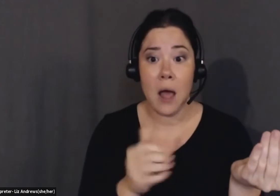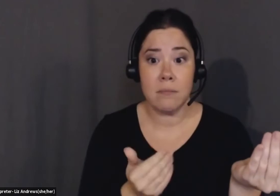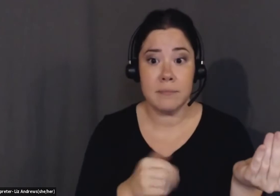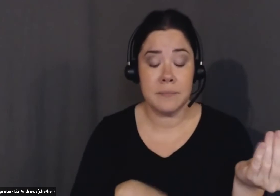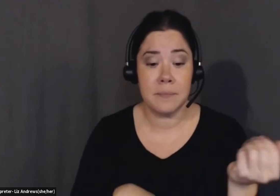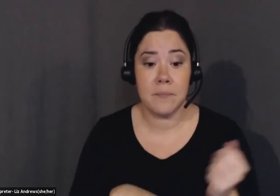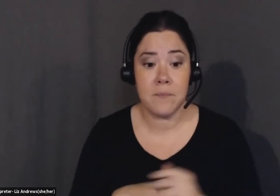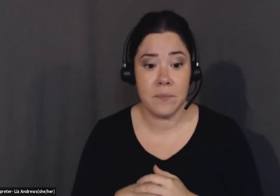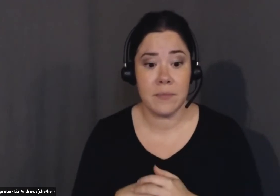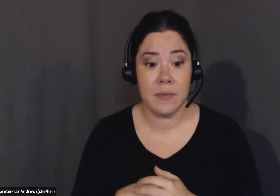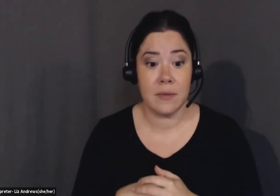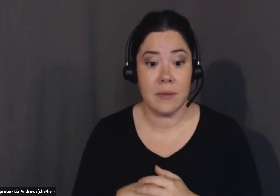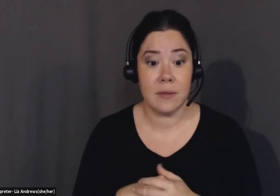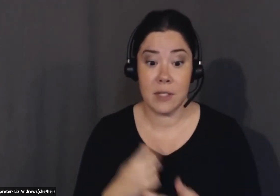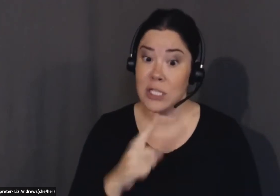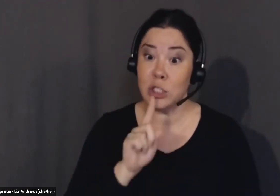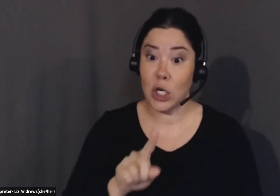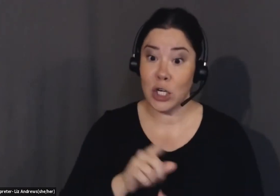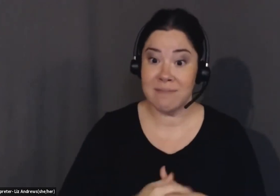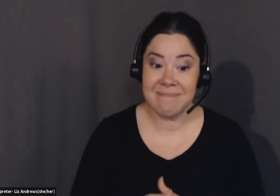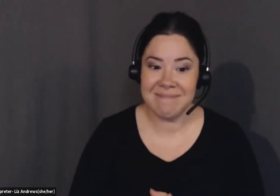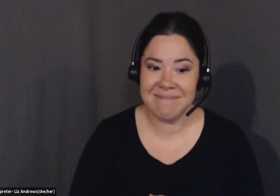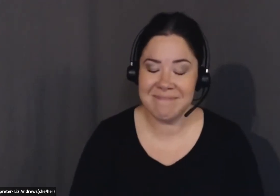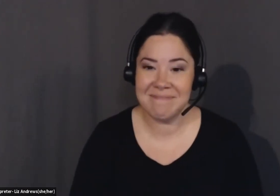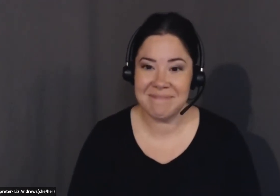says, sure. Okay.